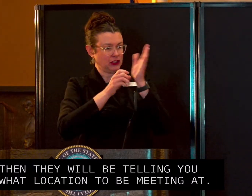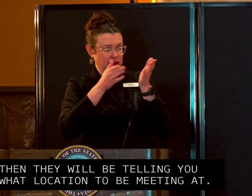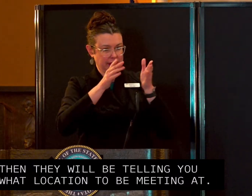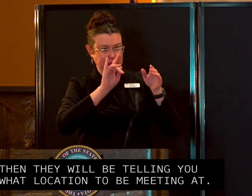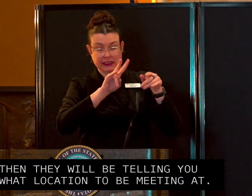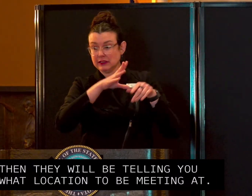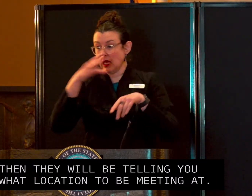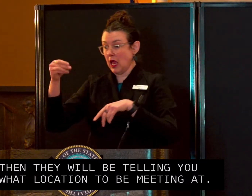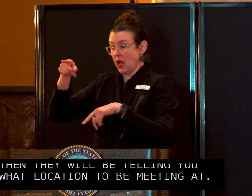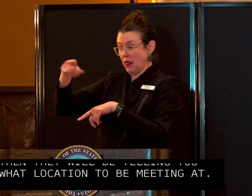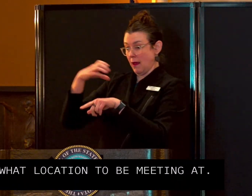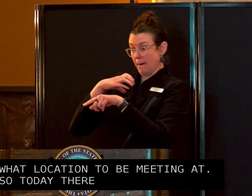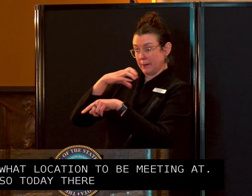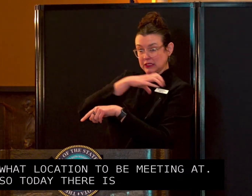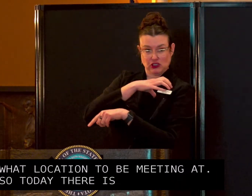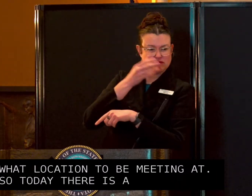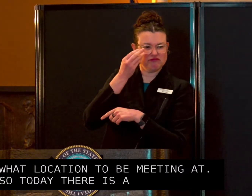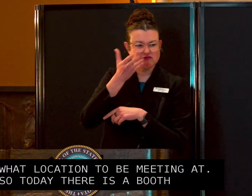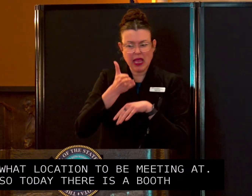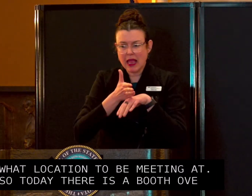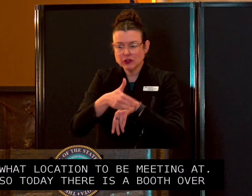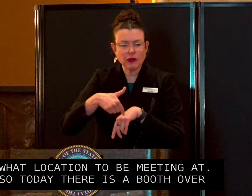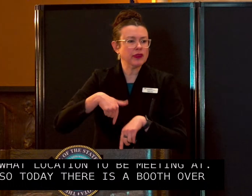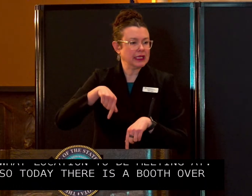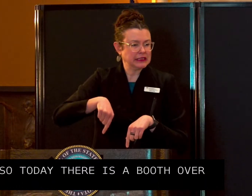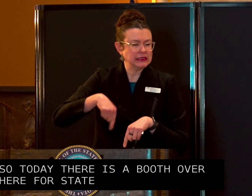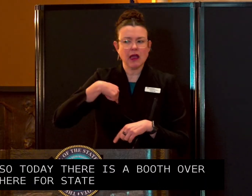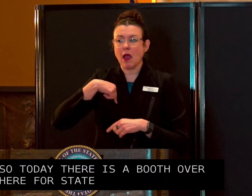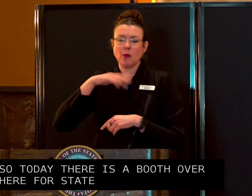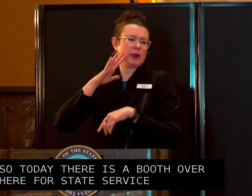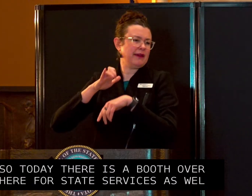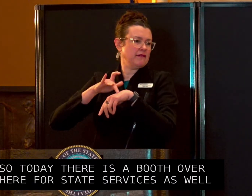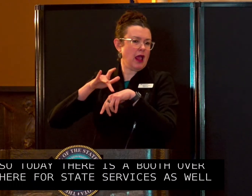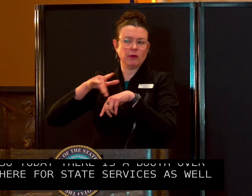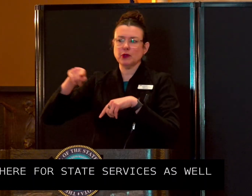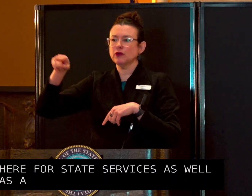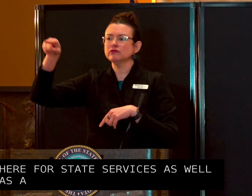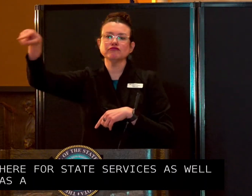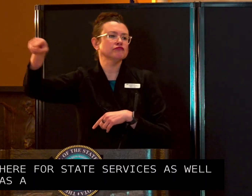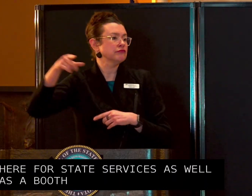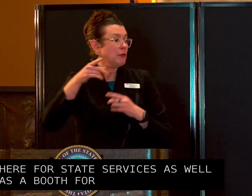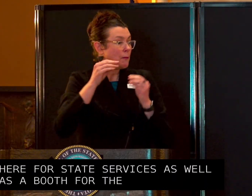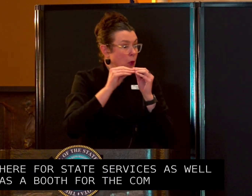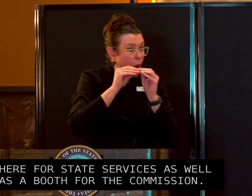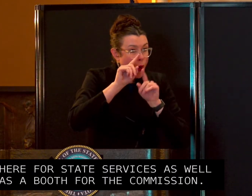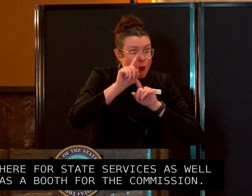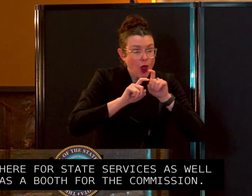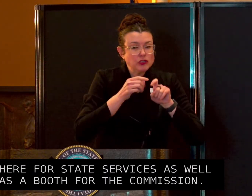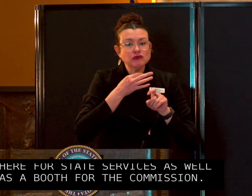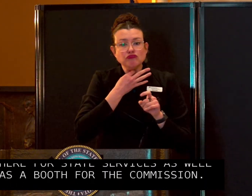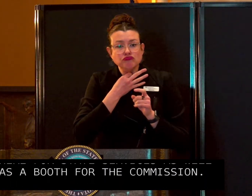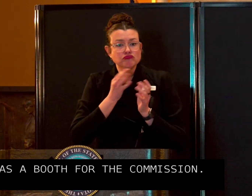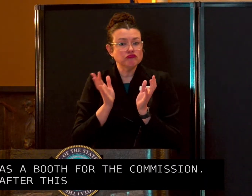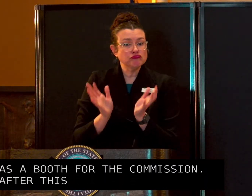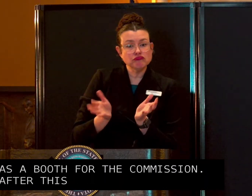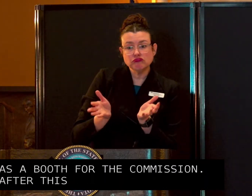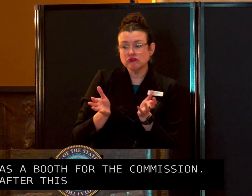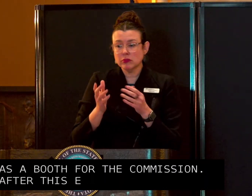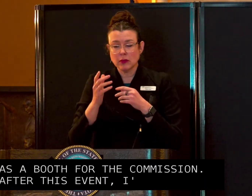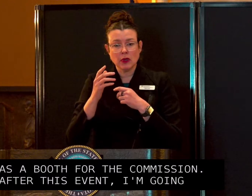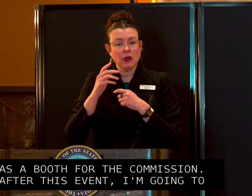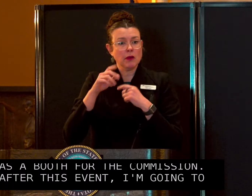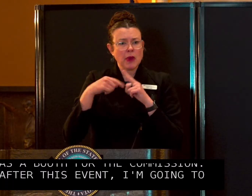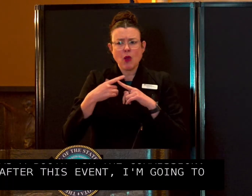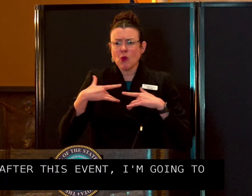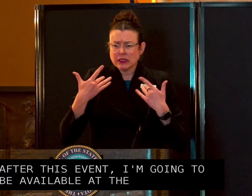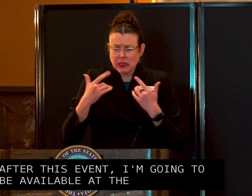today there is a booth over here for state services as well as a booth for the commission. After this event, I'm going to be available at the commission's